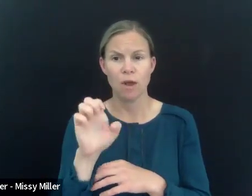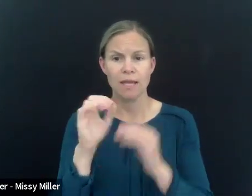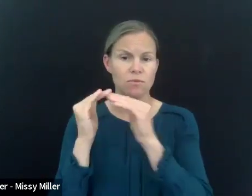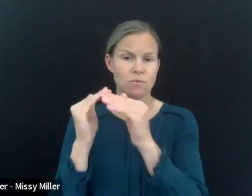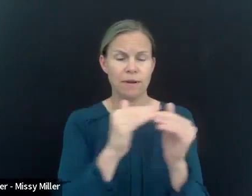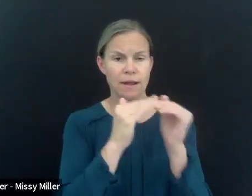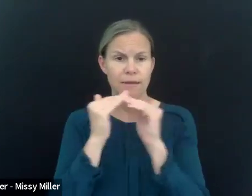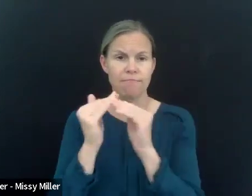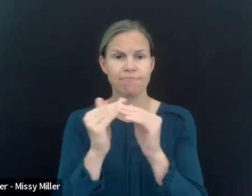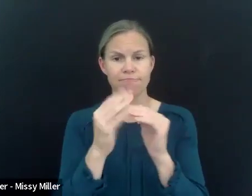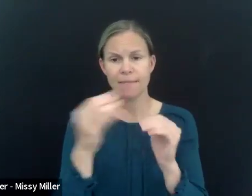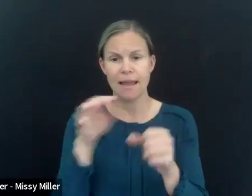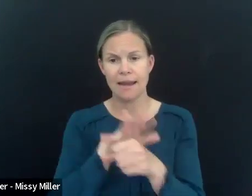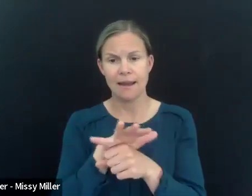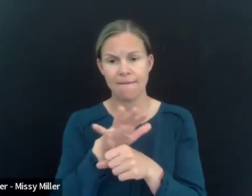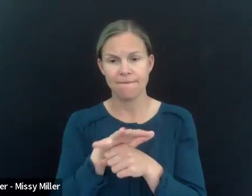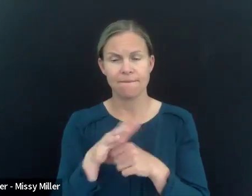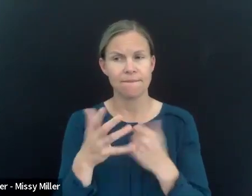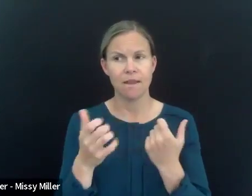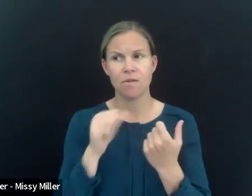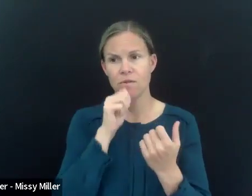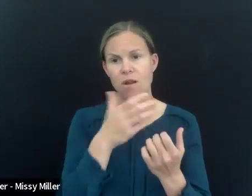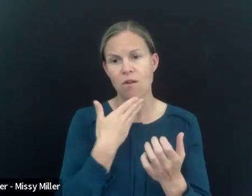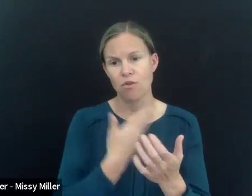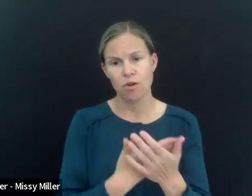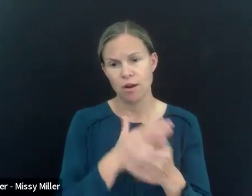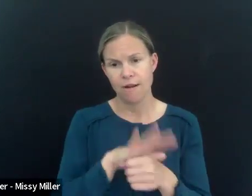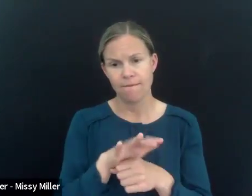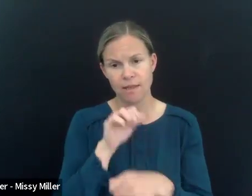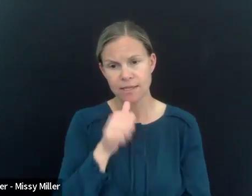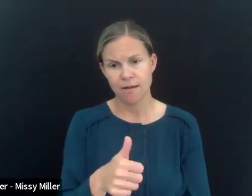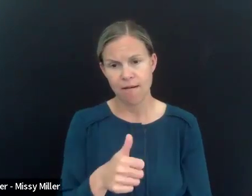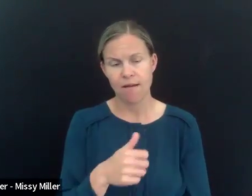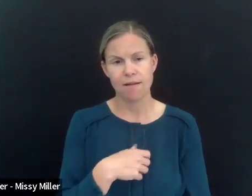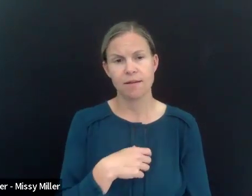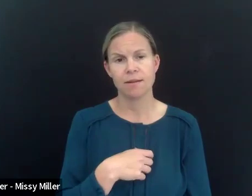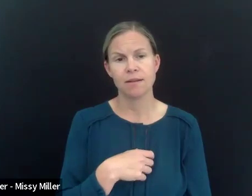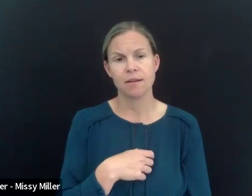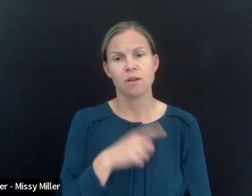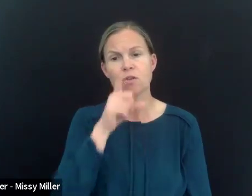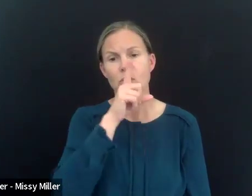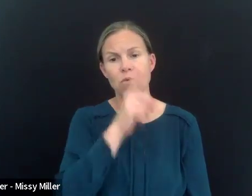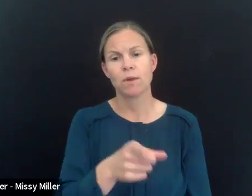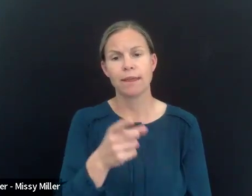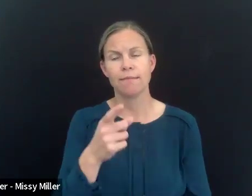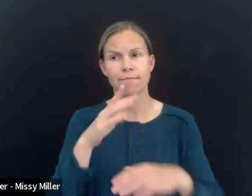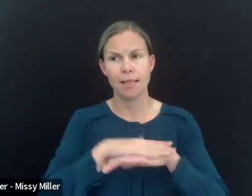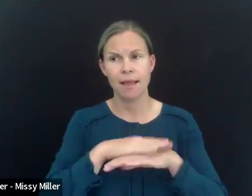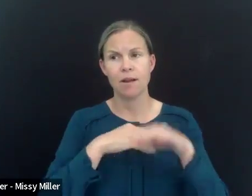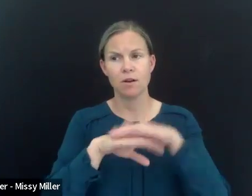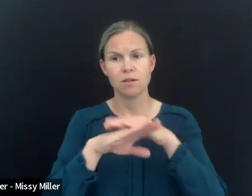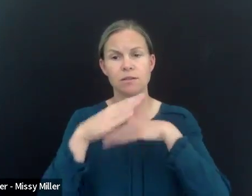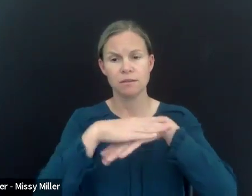adequate. And they're neither of those either. So it's compounding layered